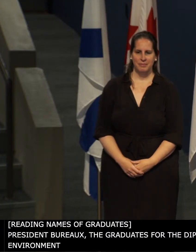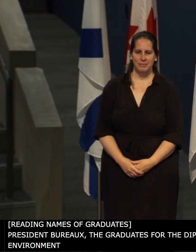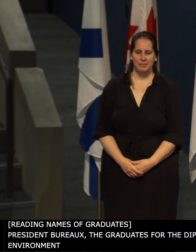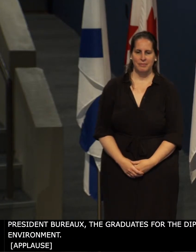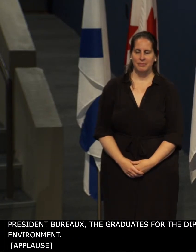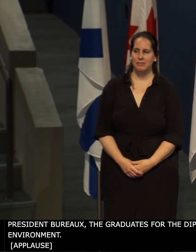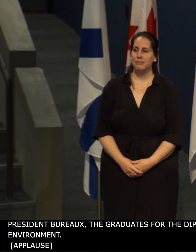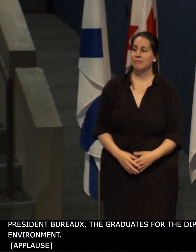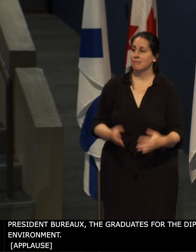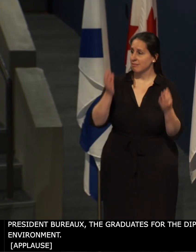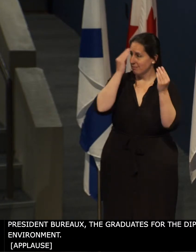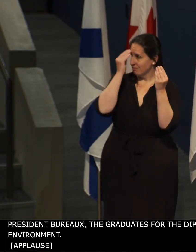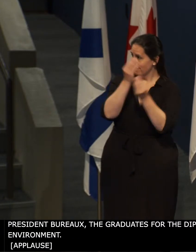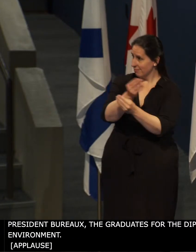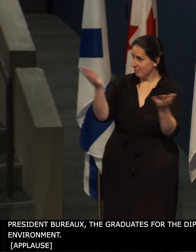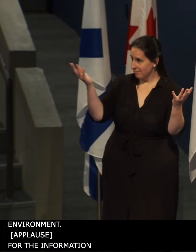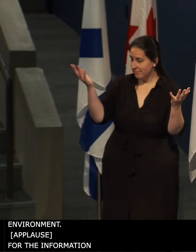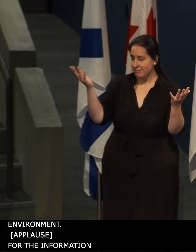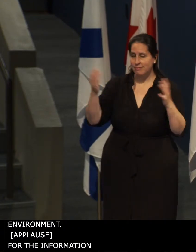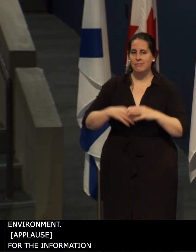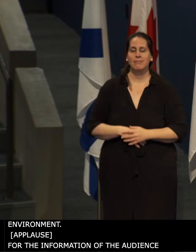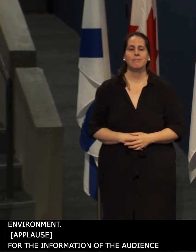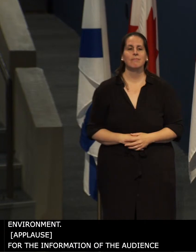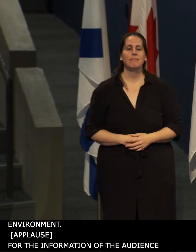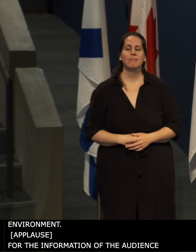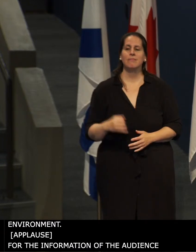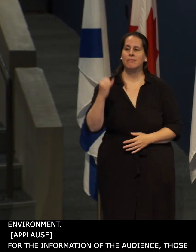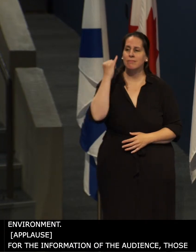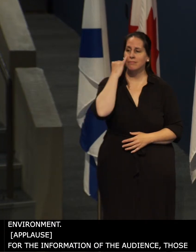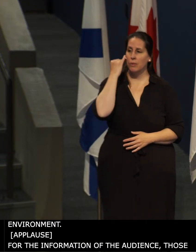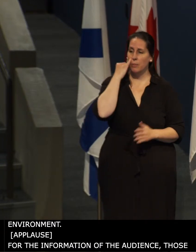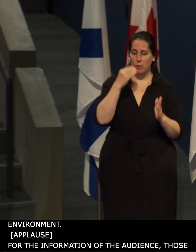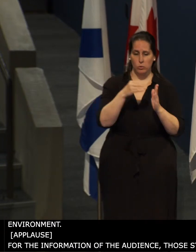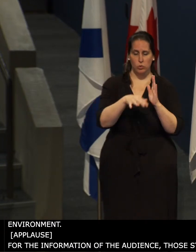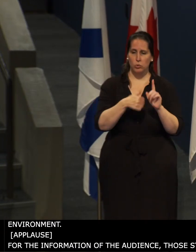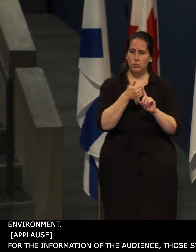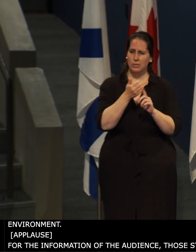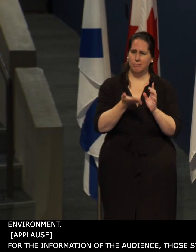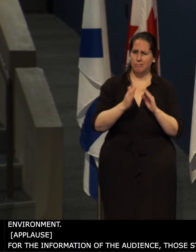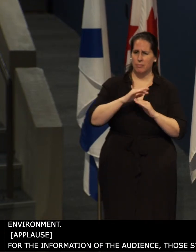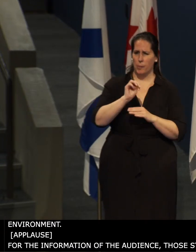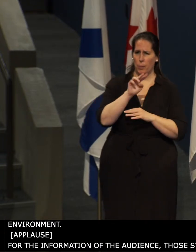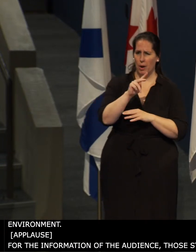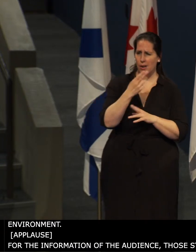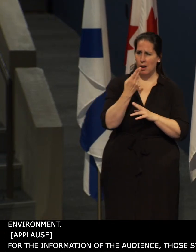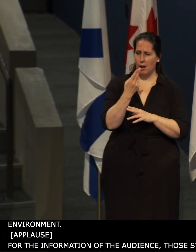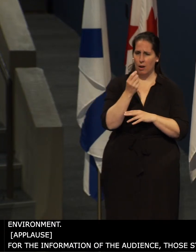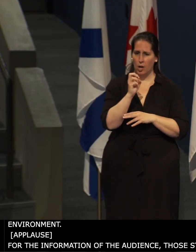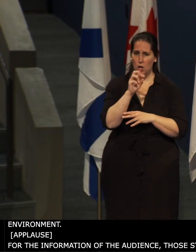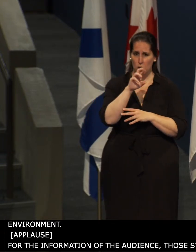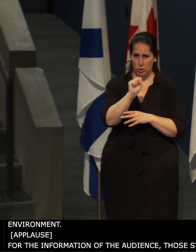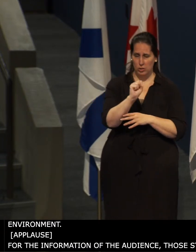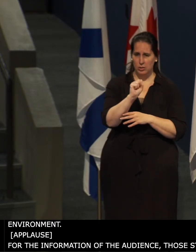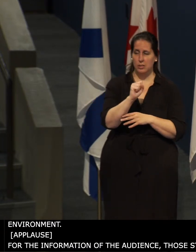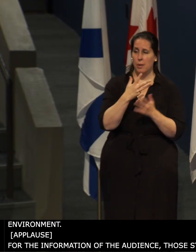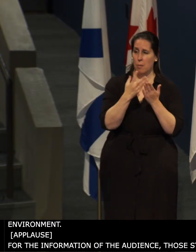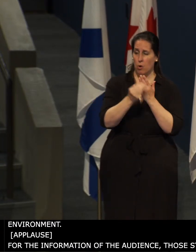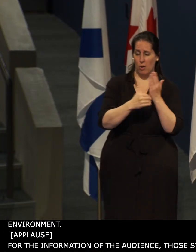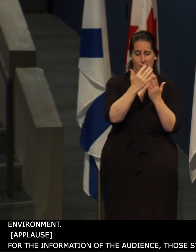For the information of the audience, those students who attained honor standing have this designation noted in the